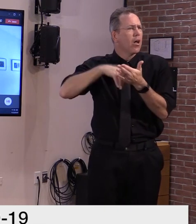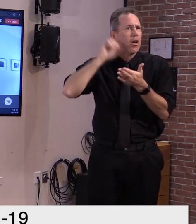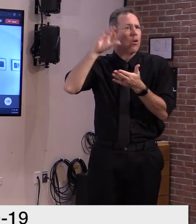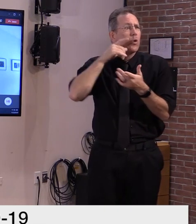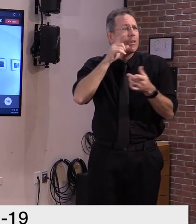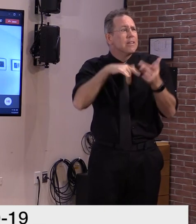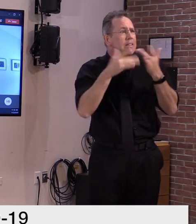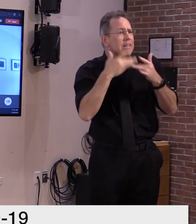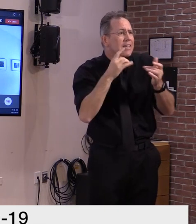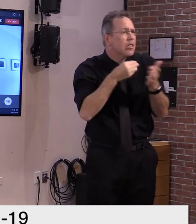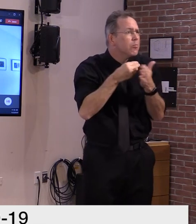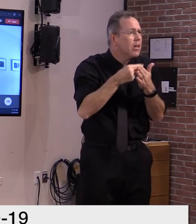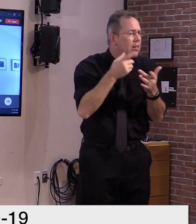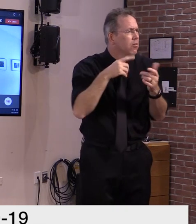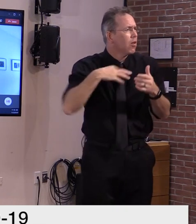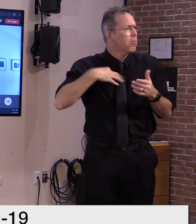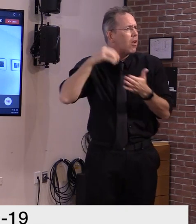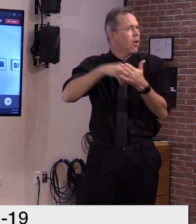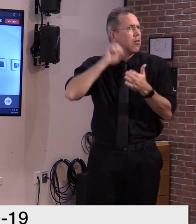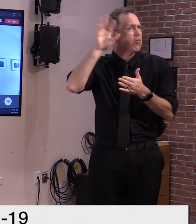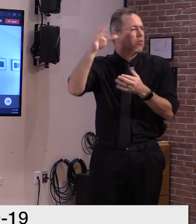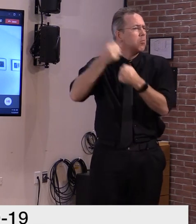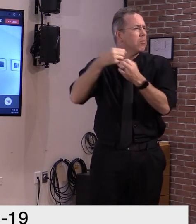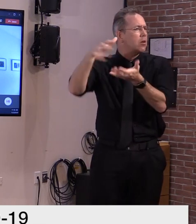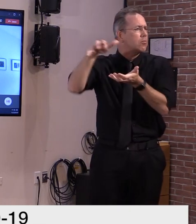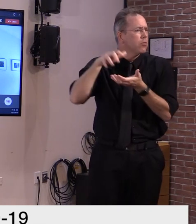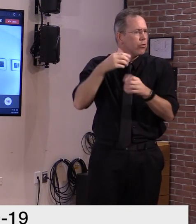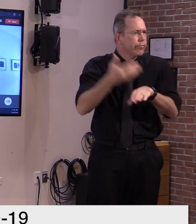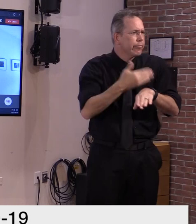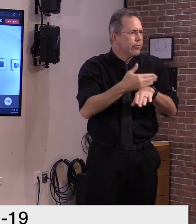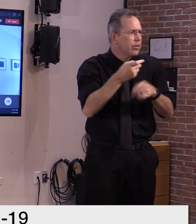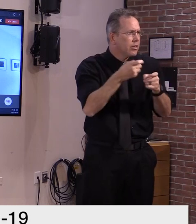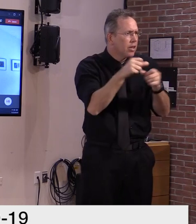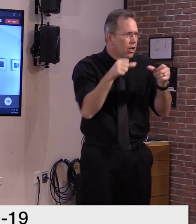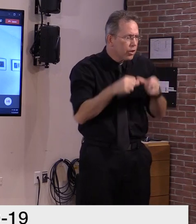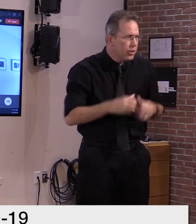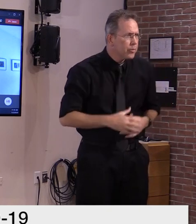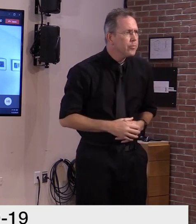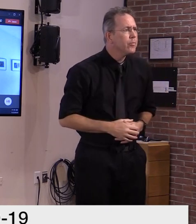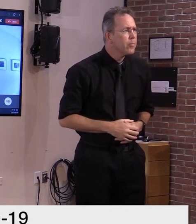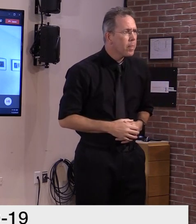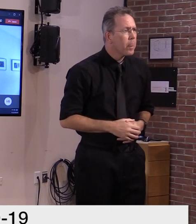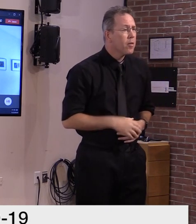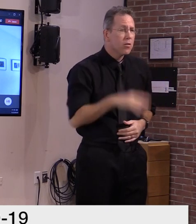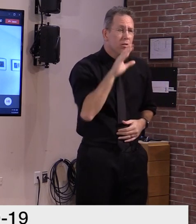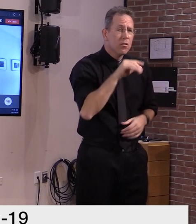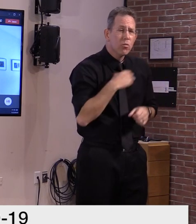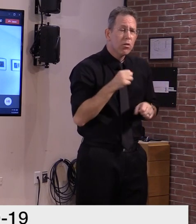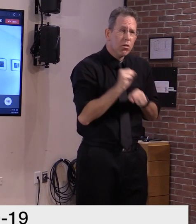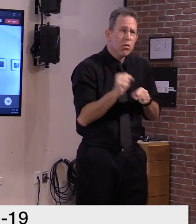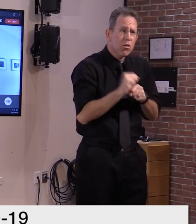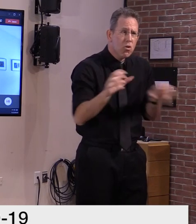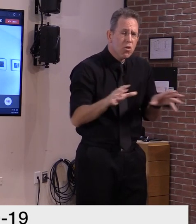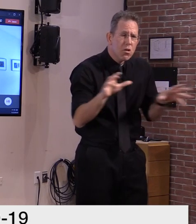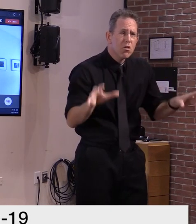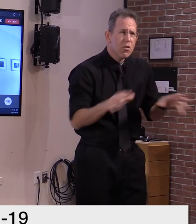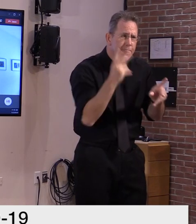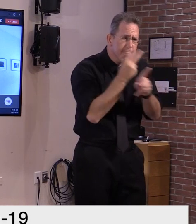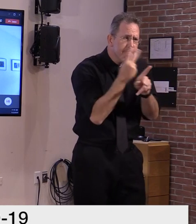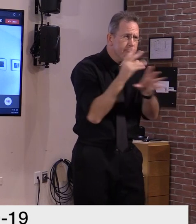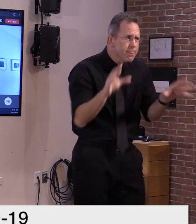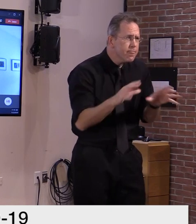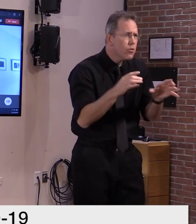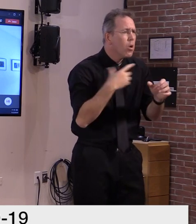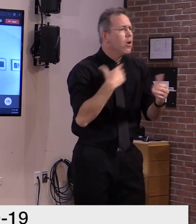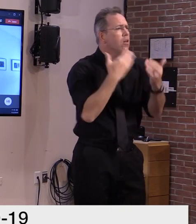As I said before, the state worked hard to come up with this guidance, but I want to thank the Vermont Ski Area Association for working